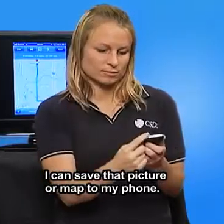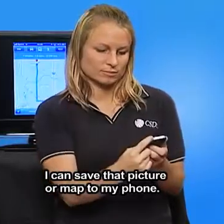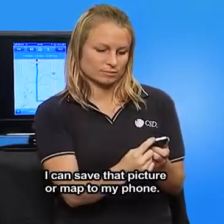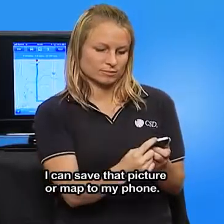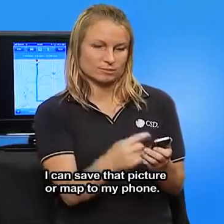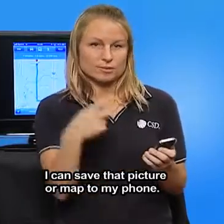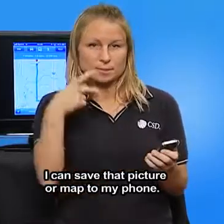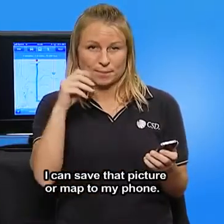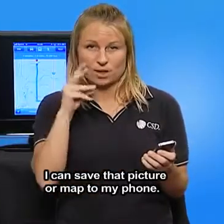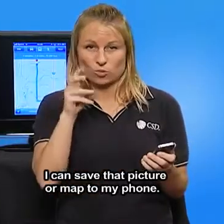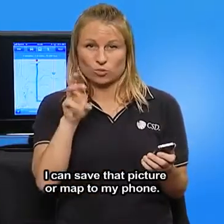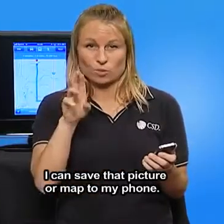my phone.